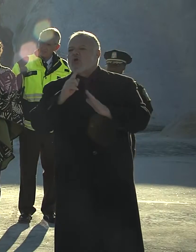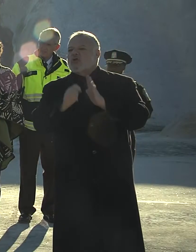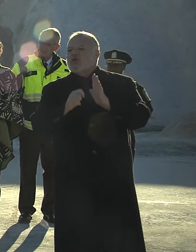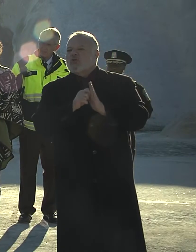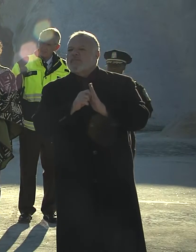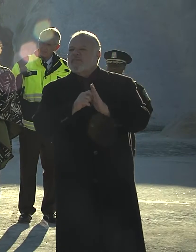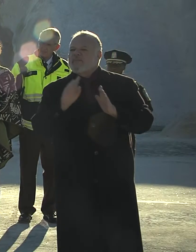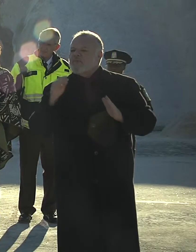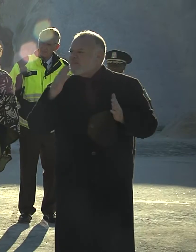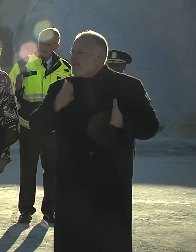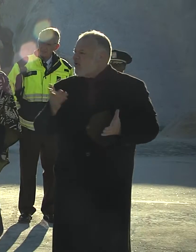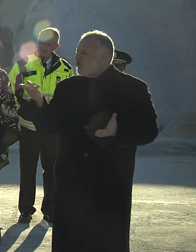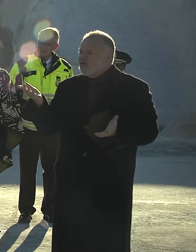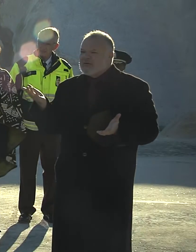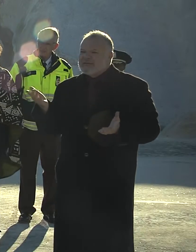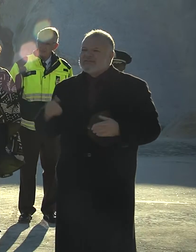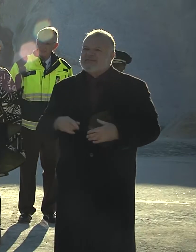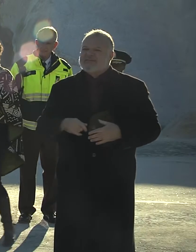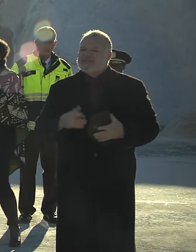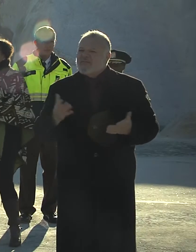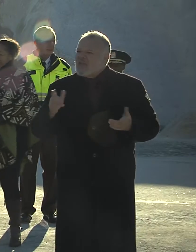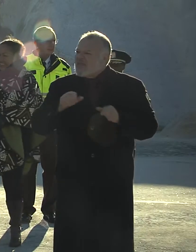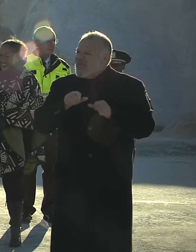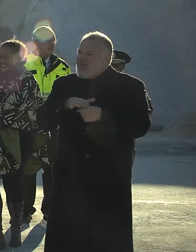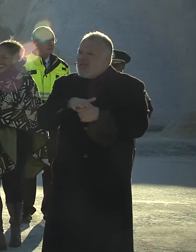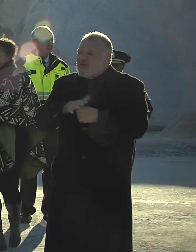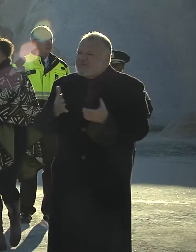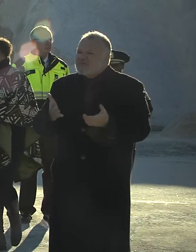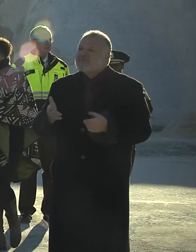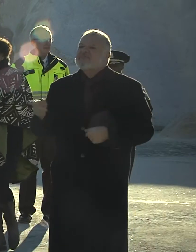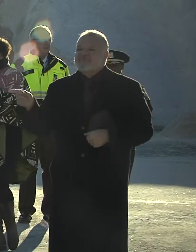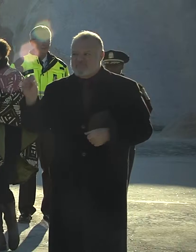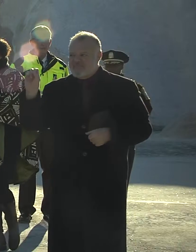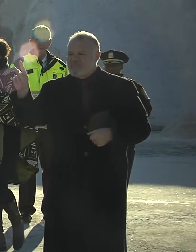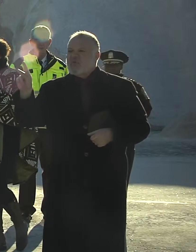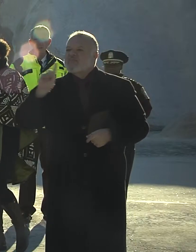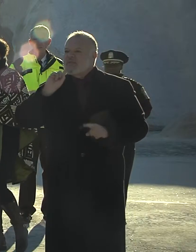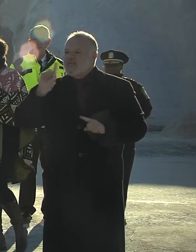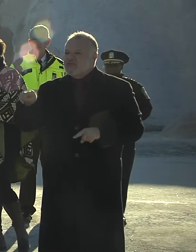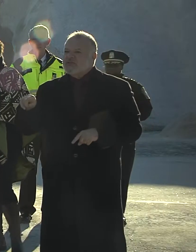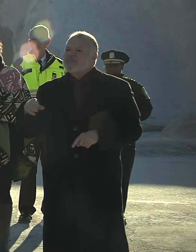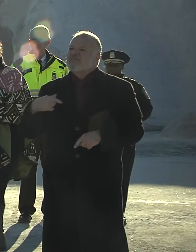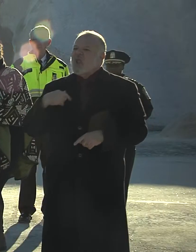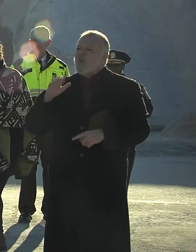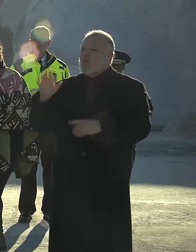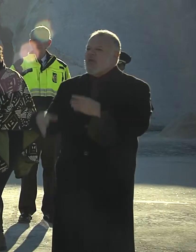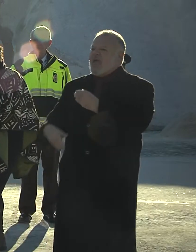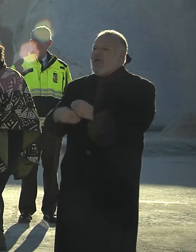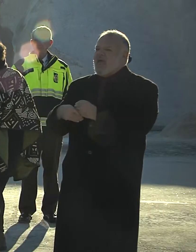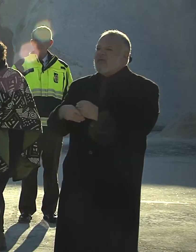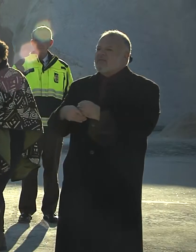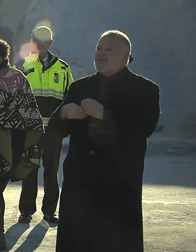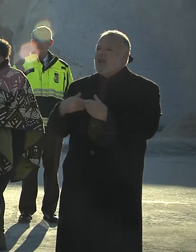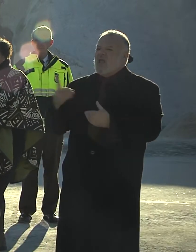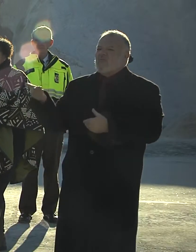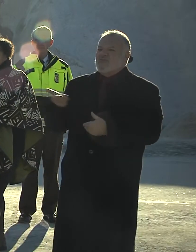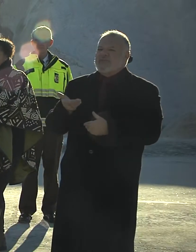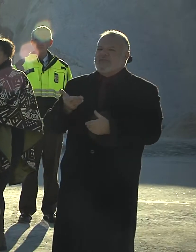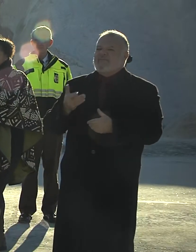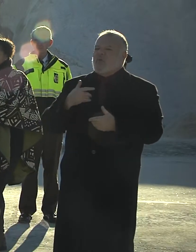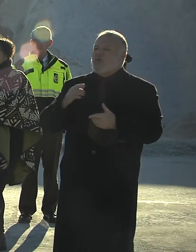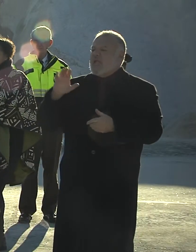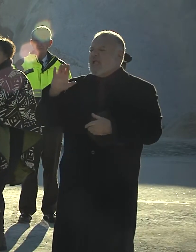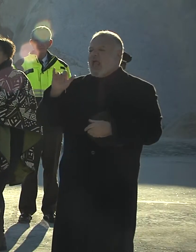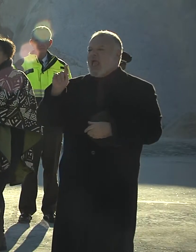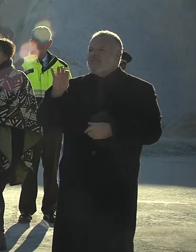vulnerable areas? Yeah, so I'll bring up our climate chief. All I will add is we've been